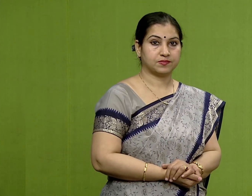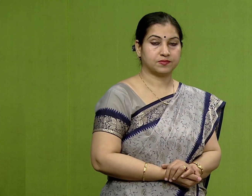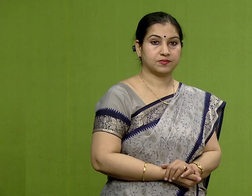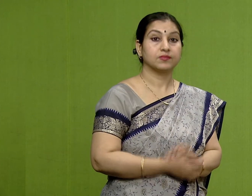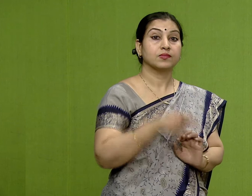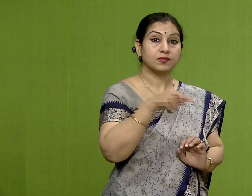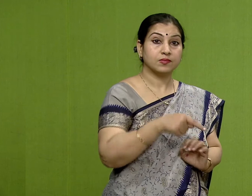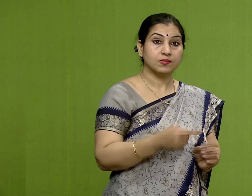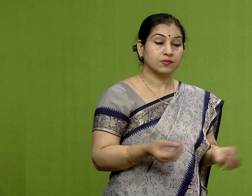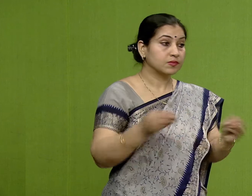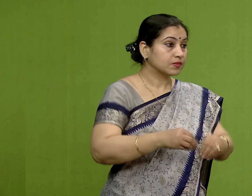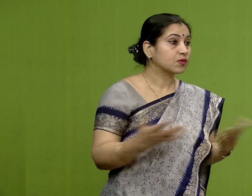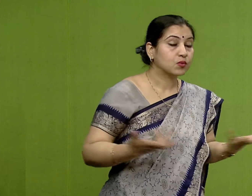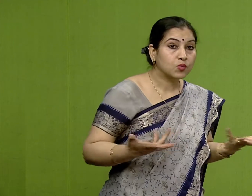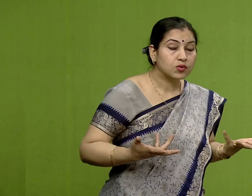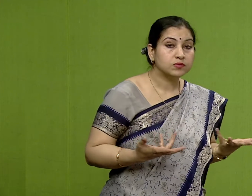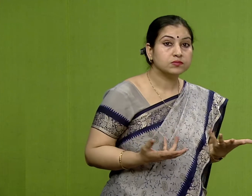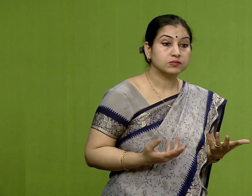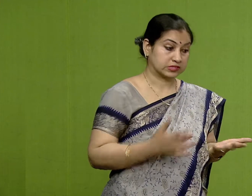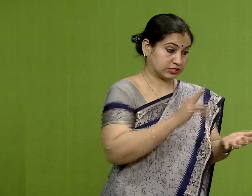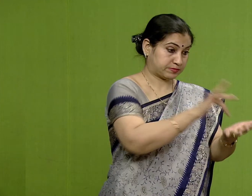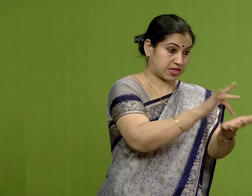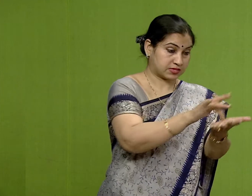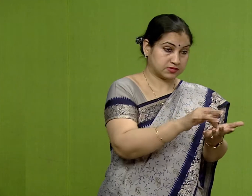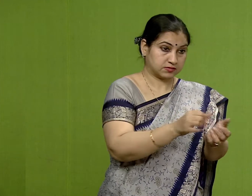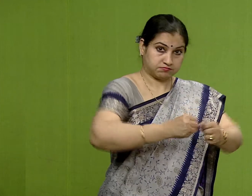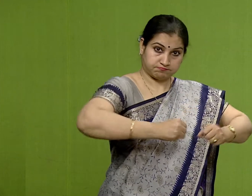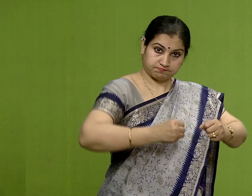It requires space, time,